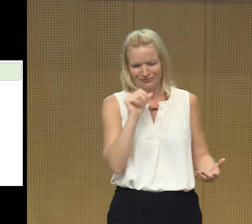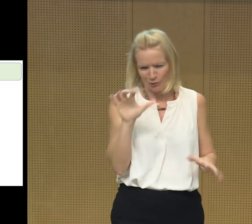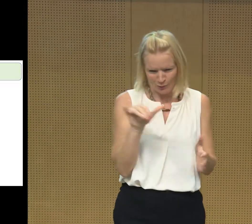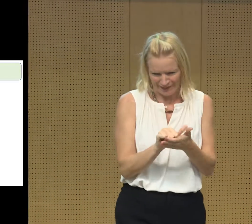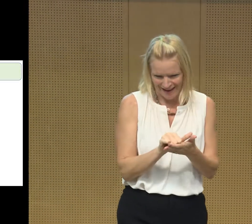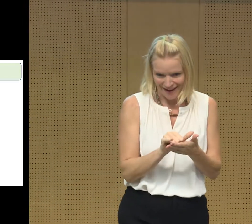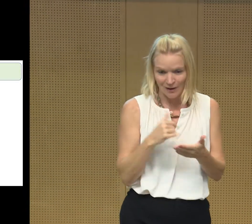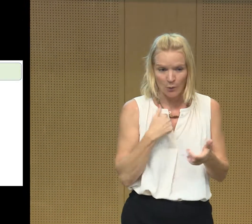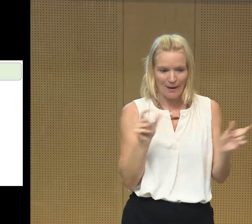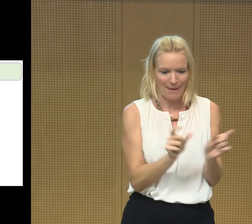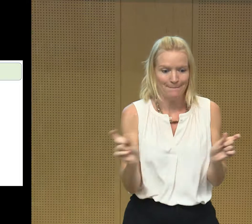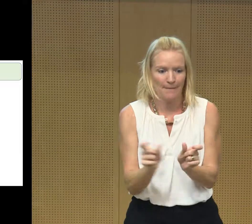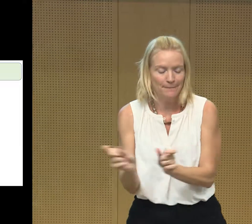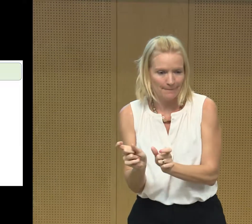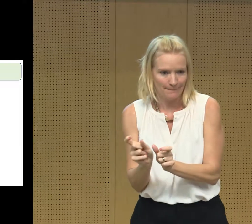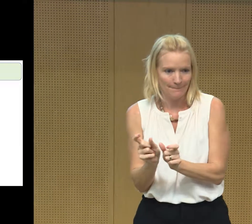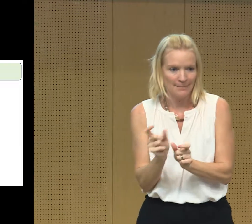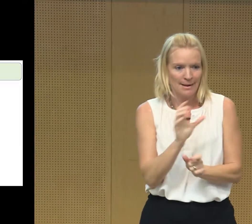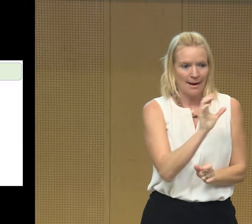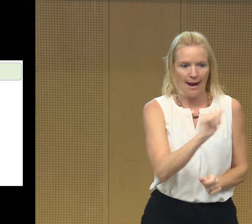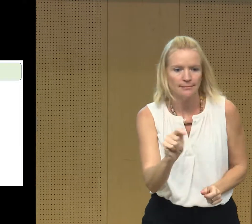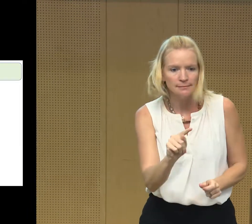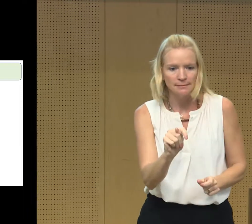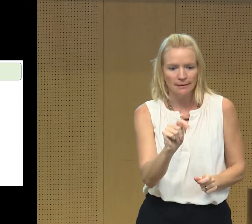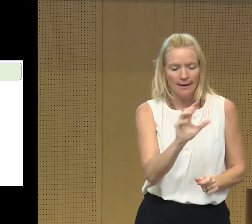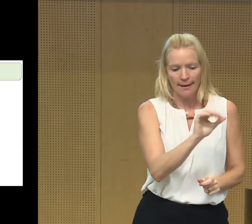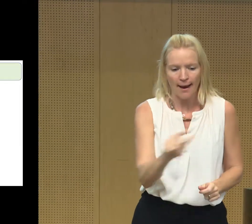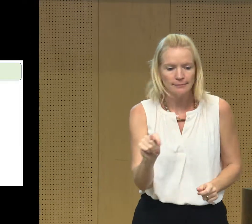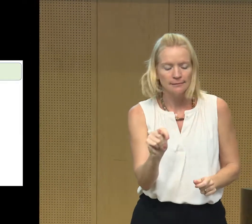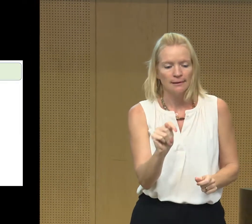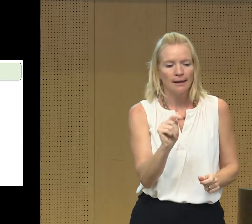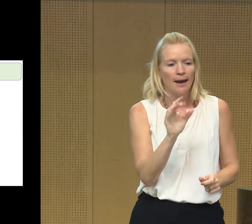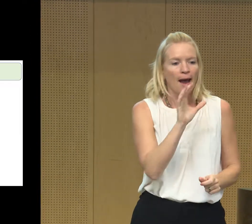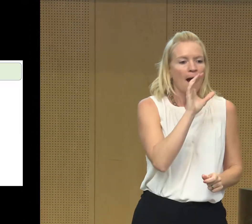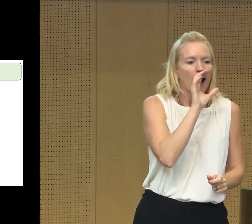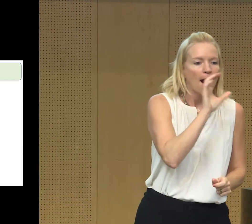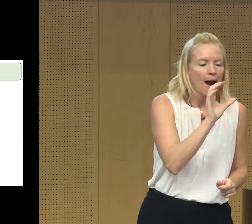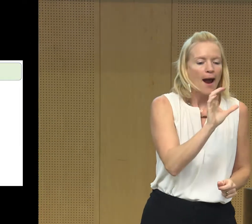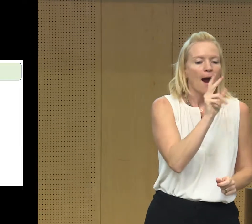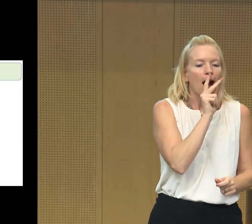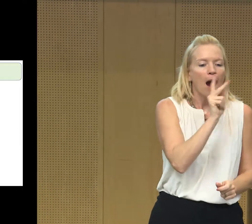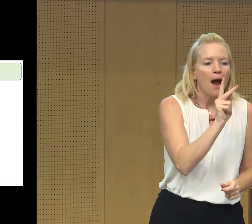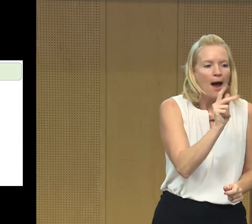So I say each letter, and we don't really do that in spoken language. We put them together to make the word cat.